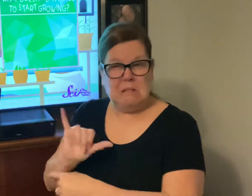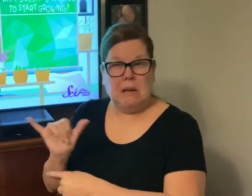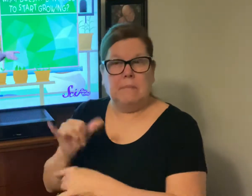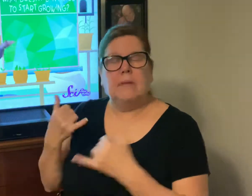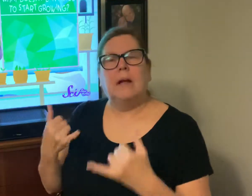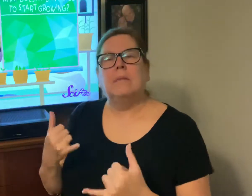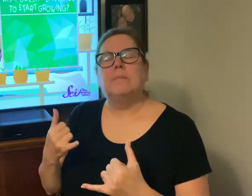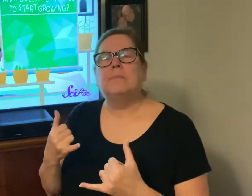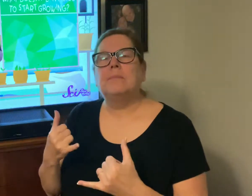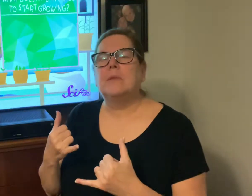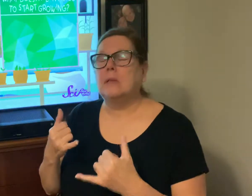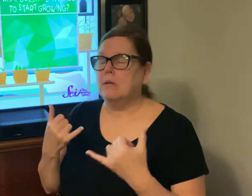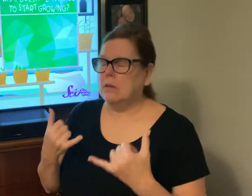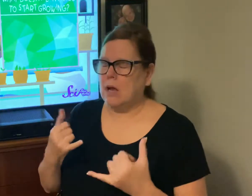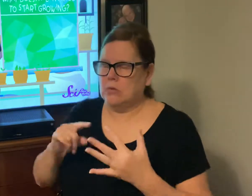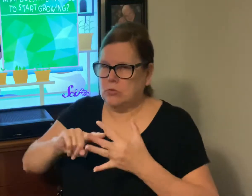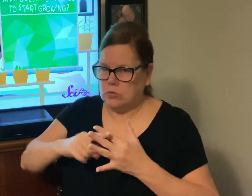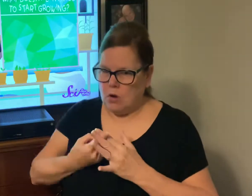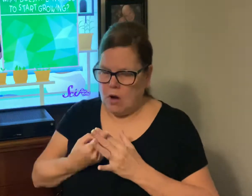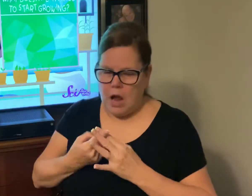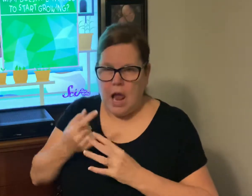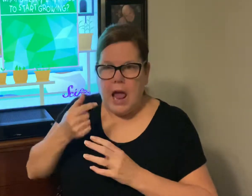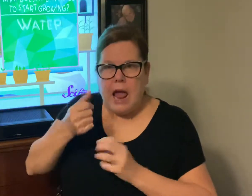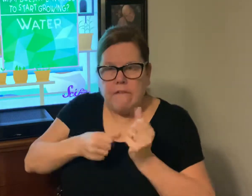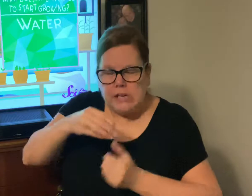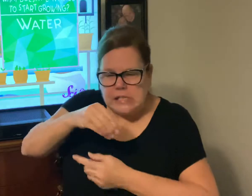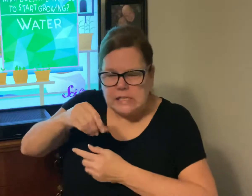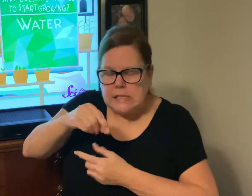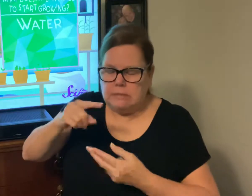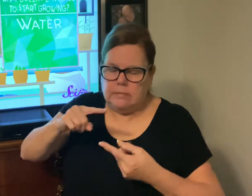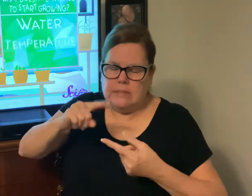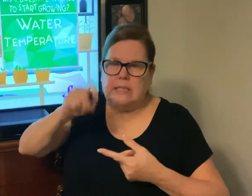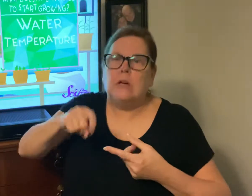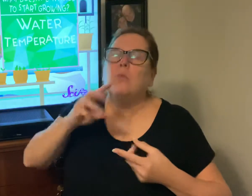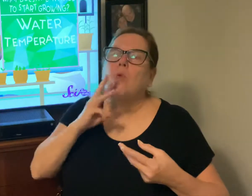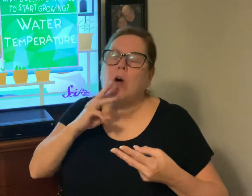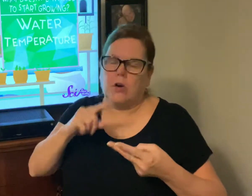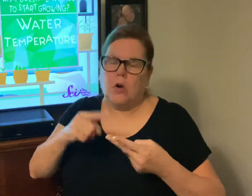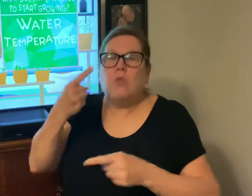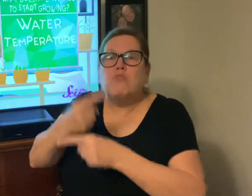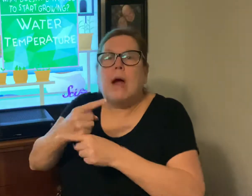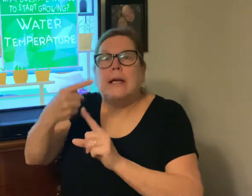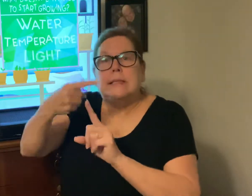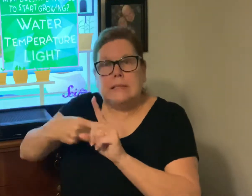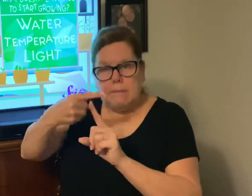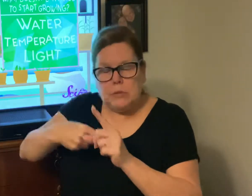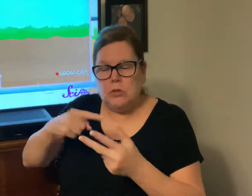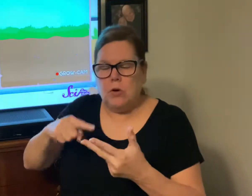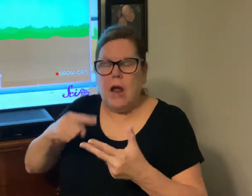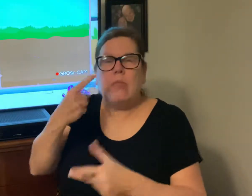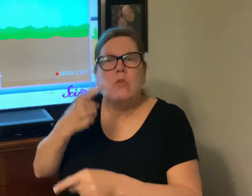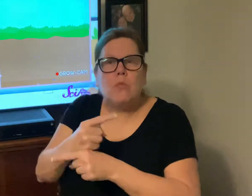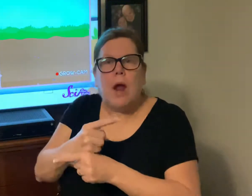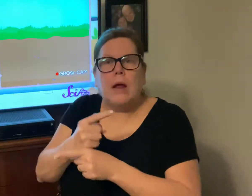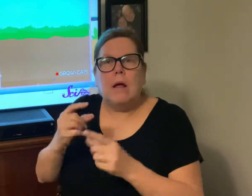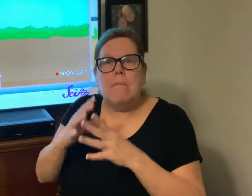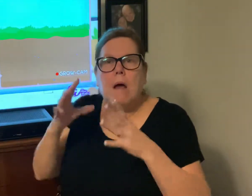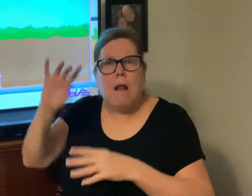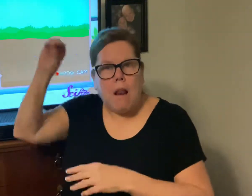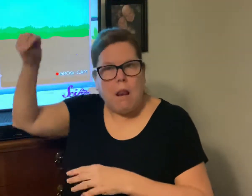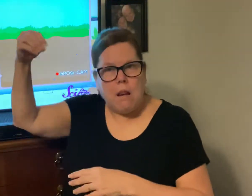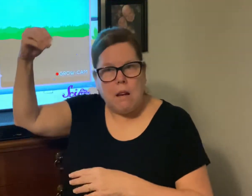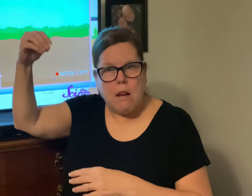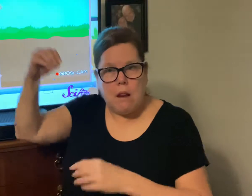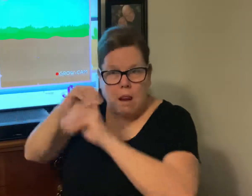Great question, Squeaks. To get started, every seed needs water, the right temperature, and the right amount of light. Once the seed has these